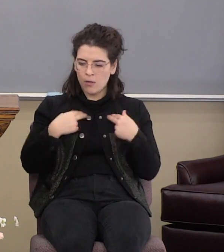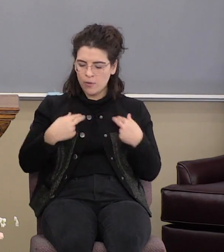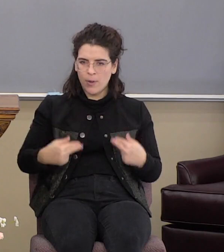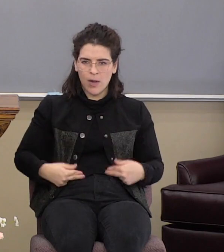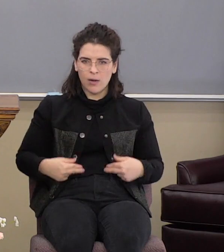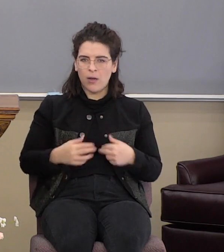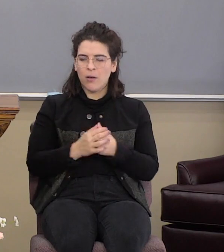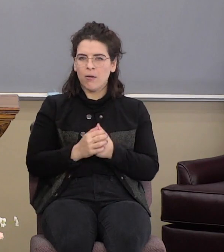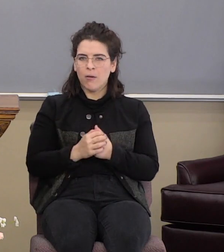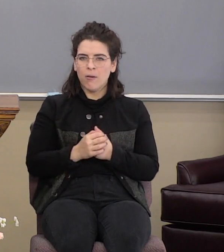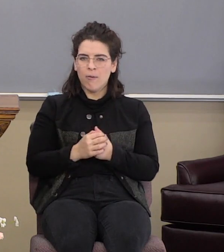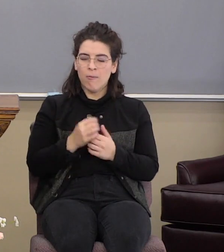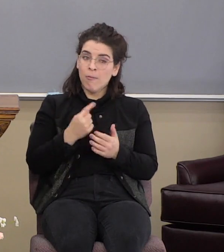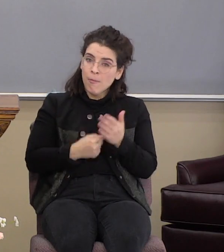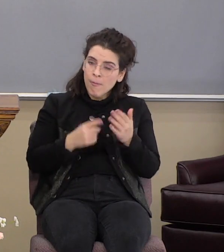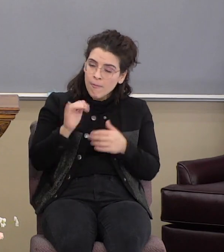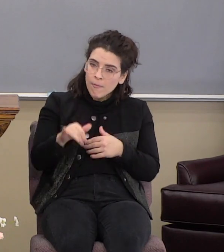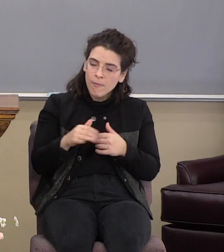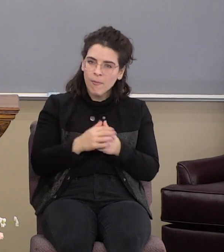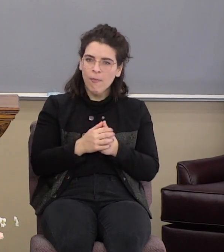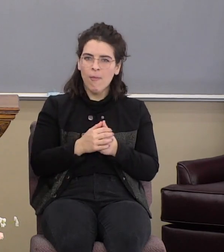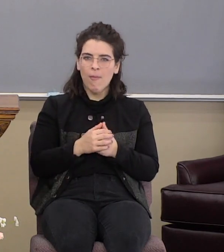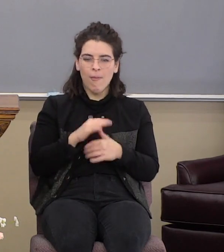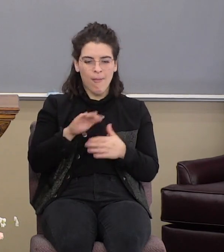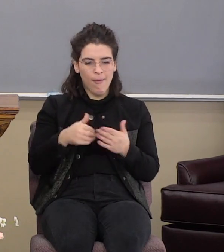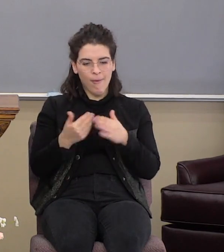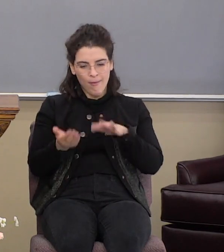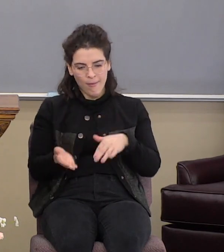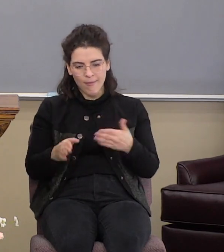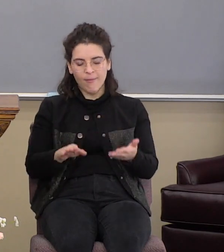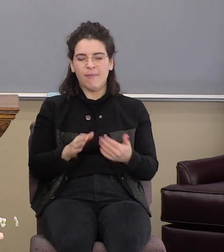humanity. And what is it? All die.